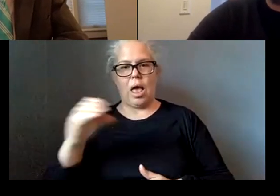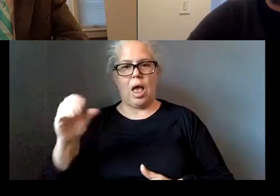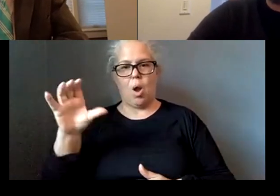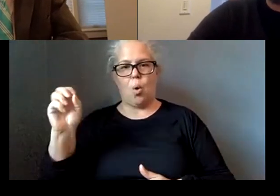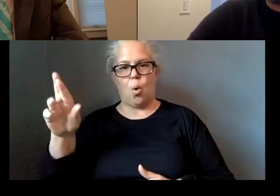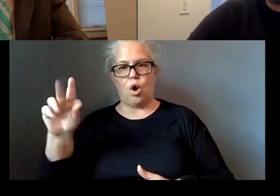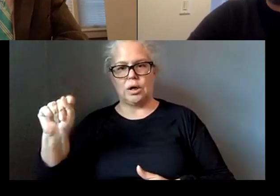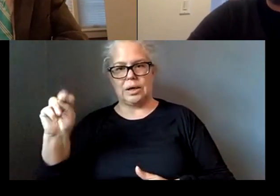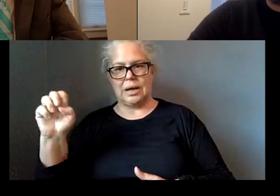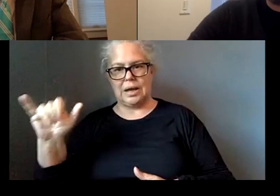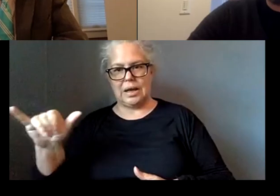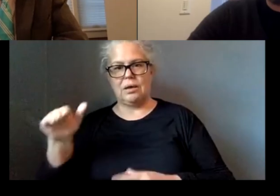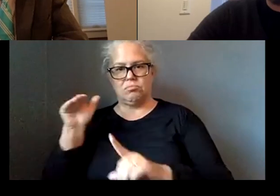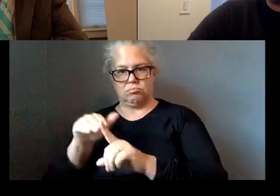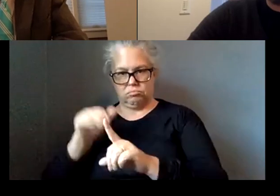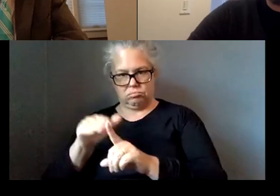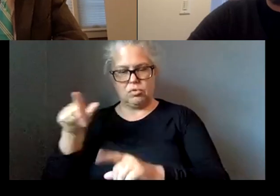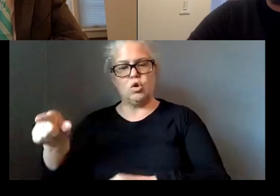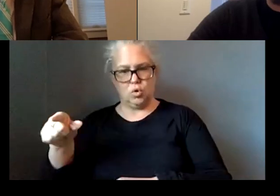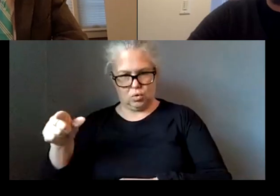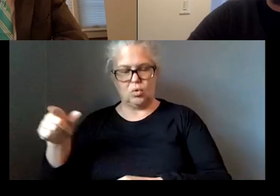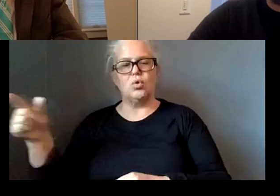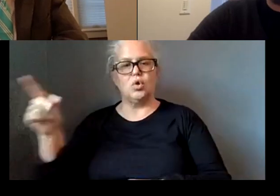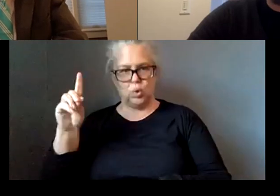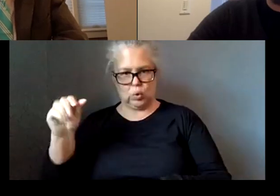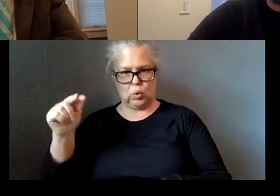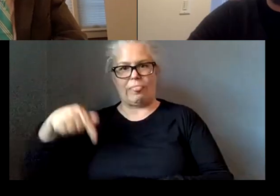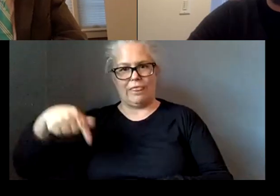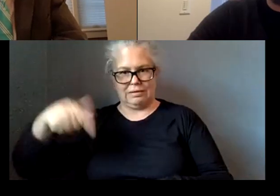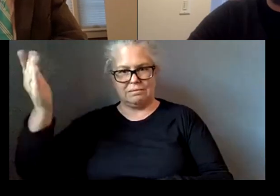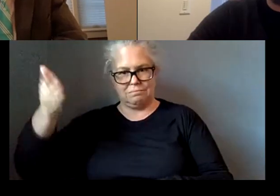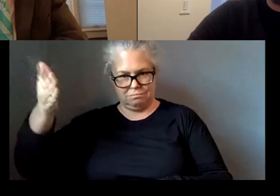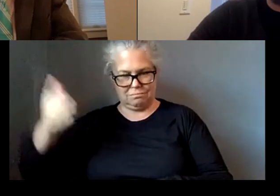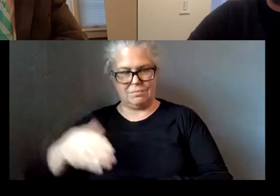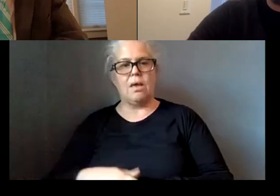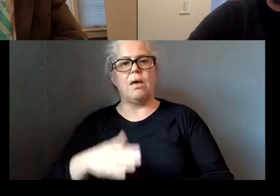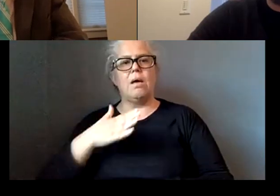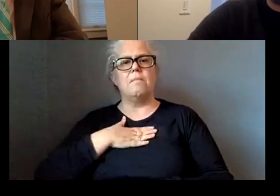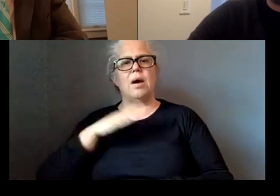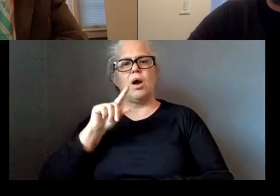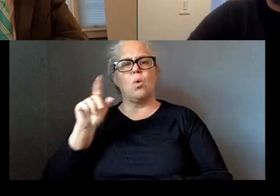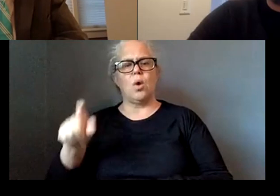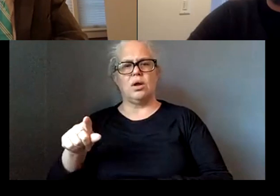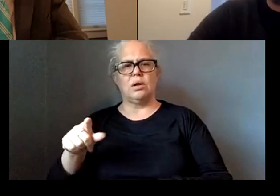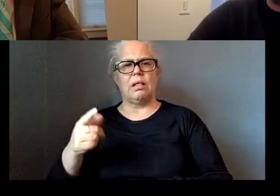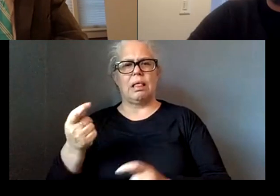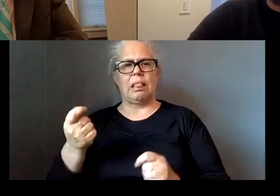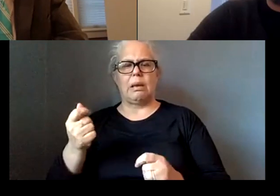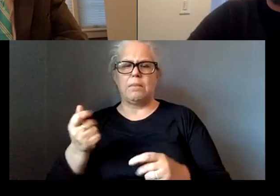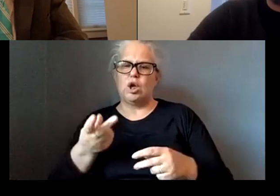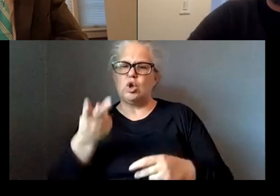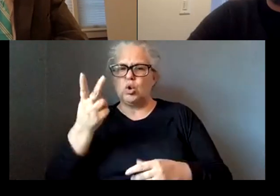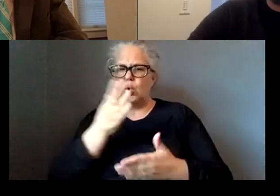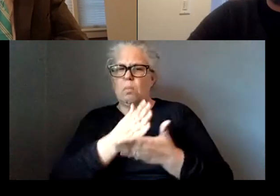do this. I'm not surprised, and I'm glad they did it. I guess my question is a little bit two-part, and